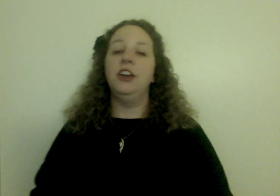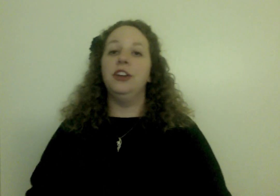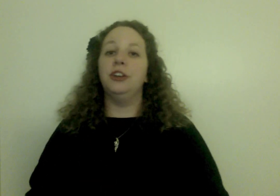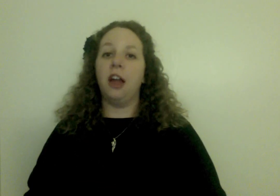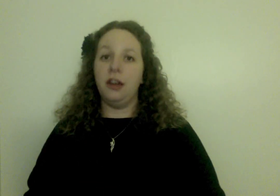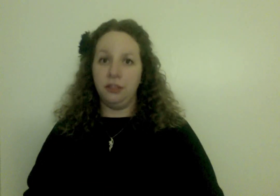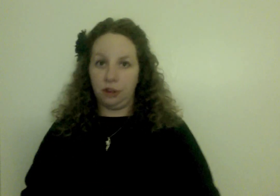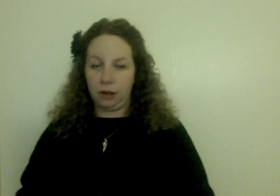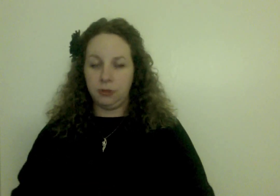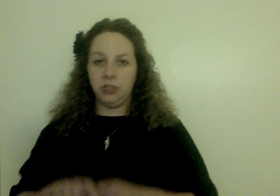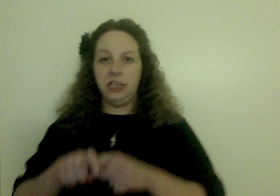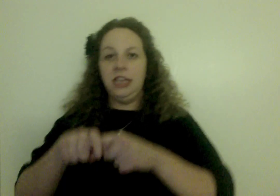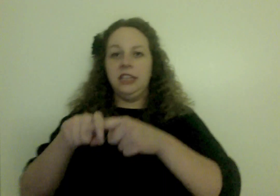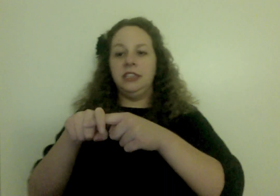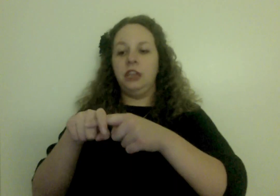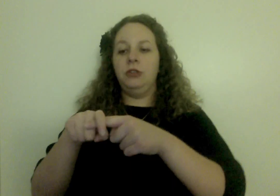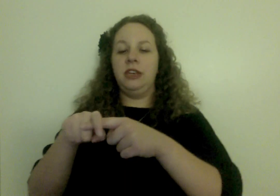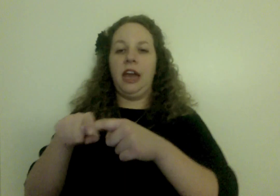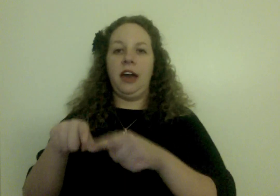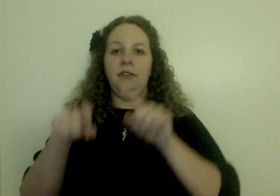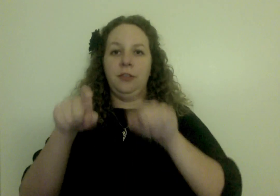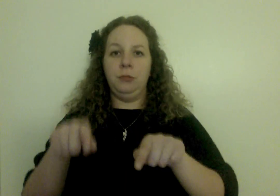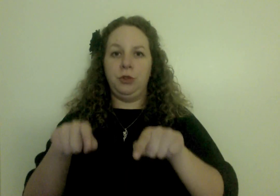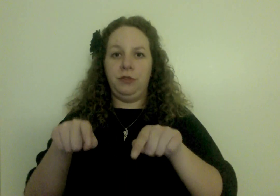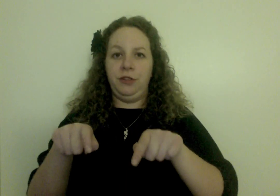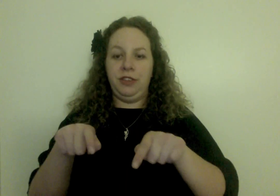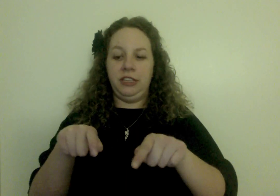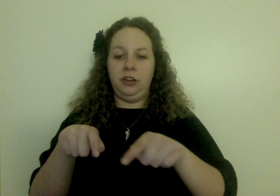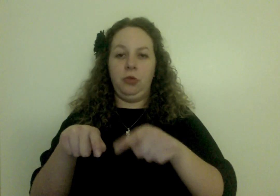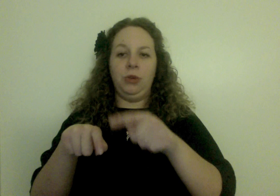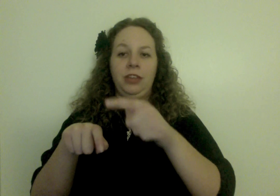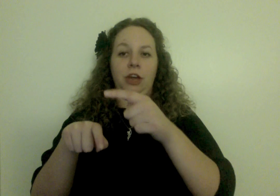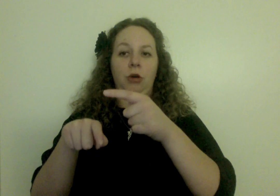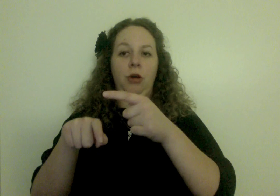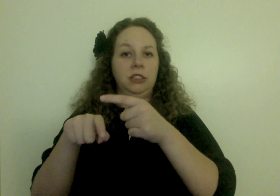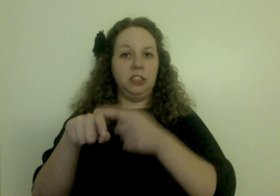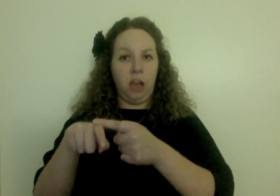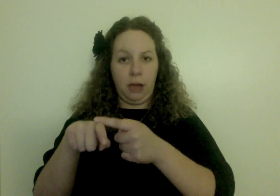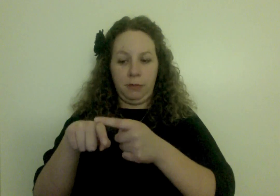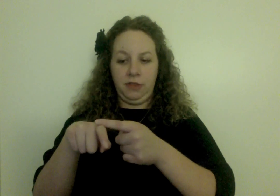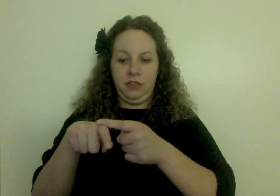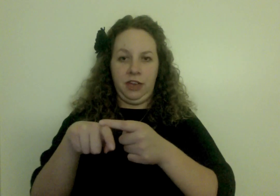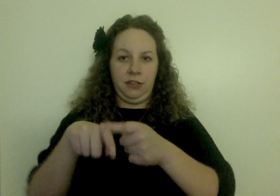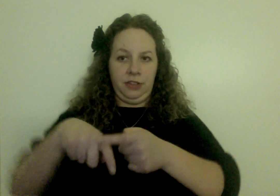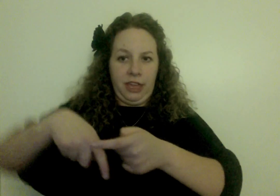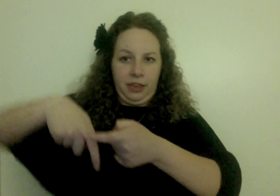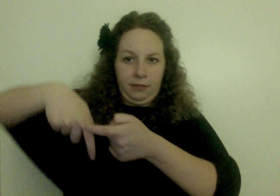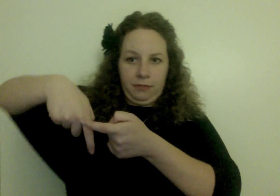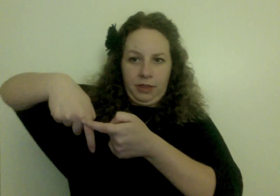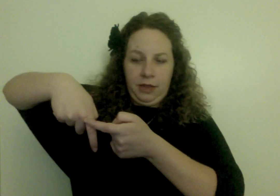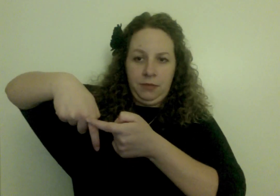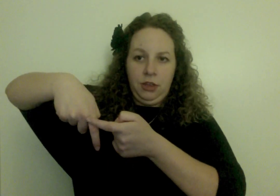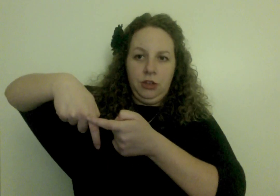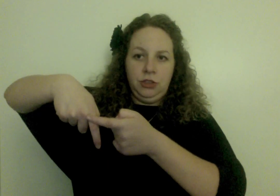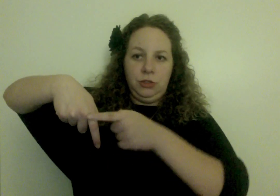Your other option is that you could have both of your feet down and one leg go on top of the other leg. Okay, so my